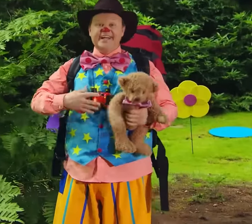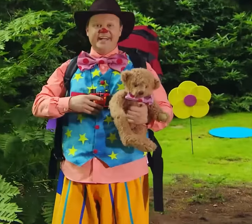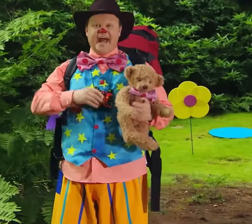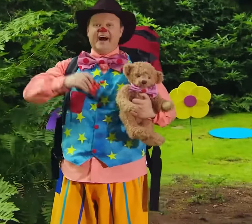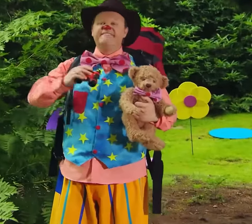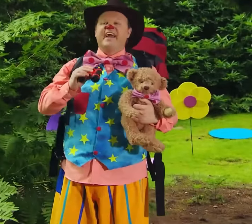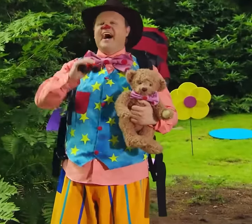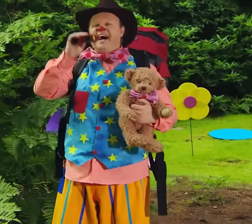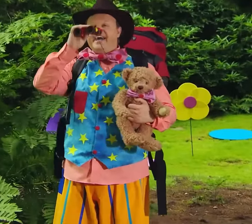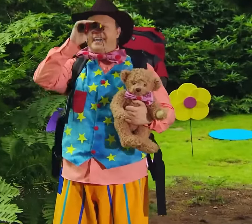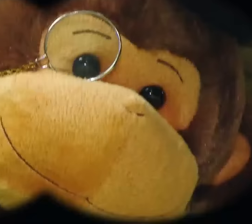Now,